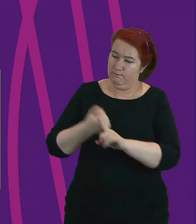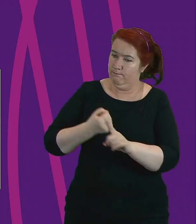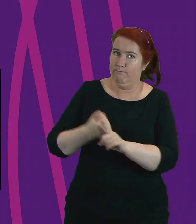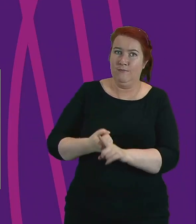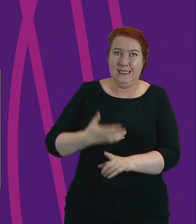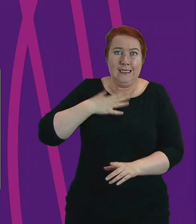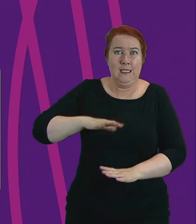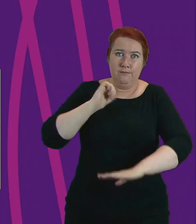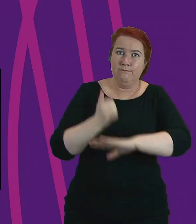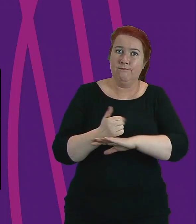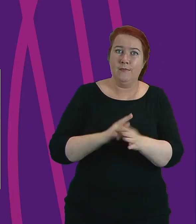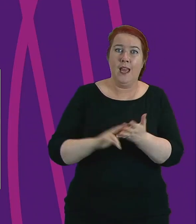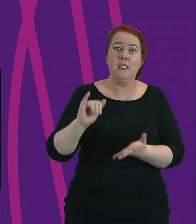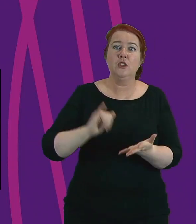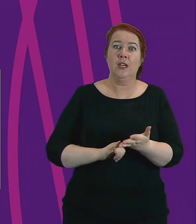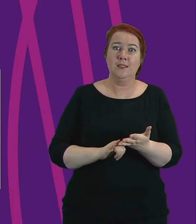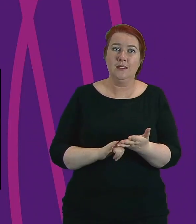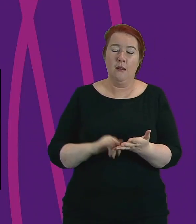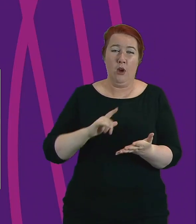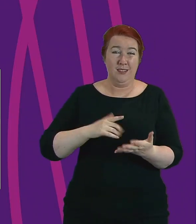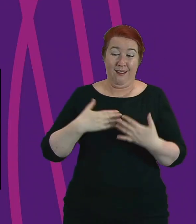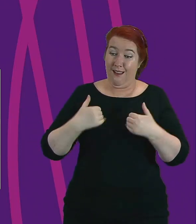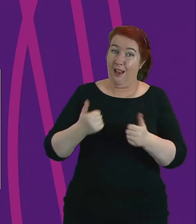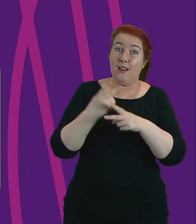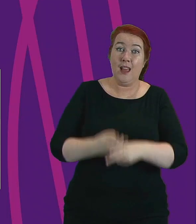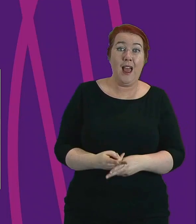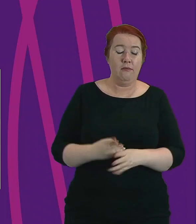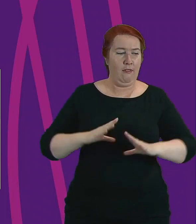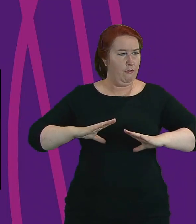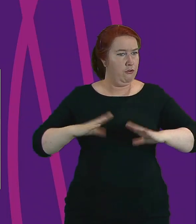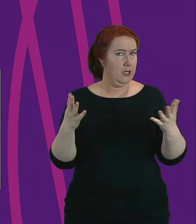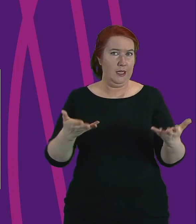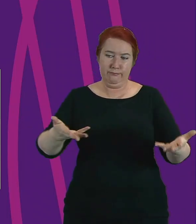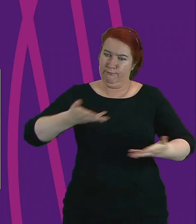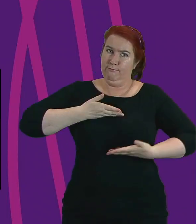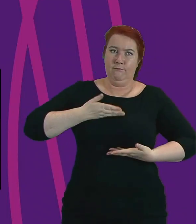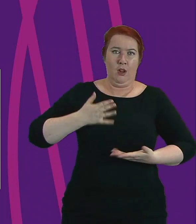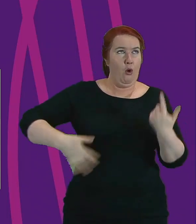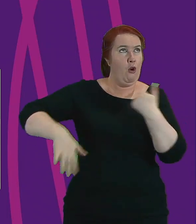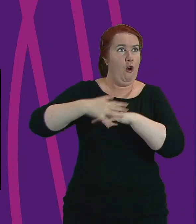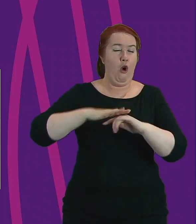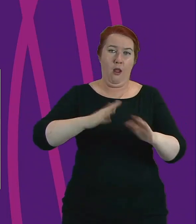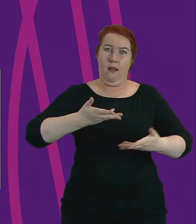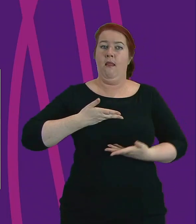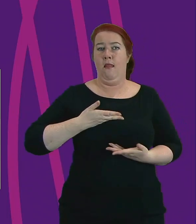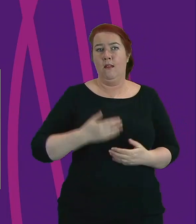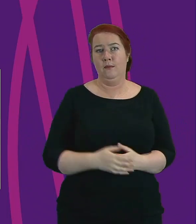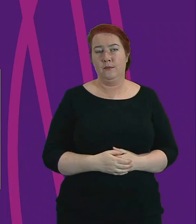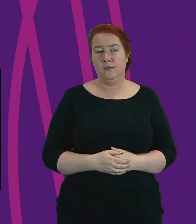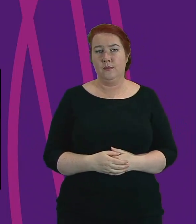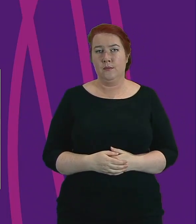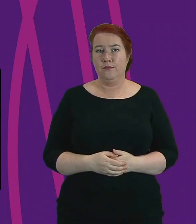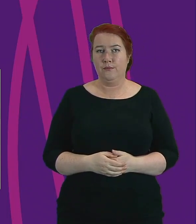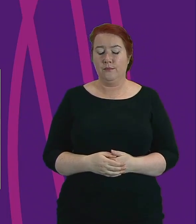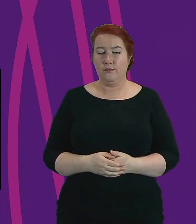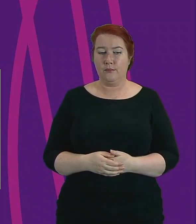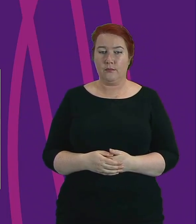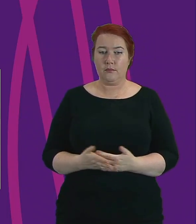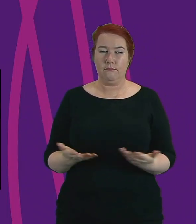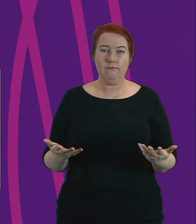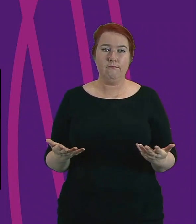that healthcare free at the point of need is universally available to all of us. There's no getting away from the fact that